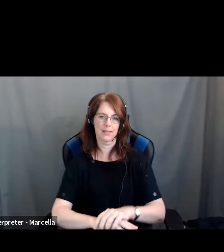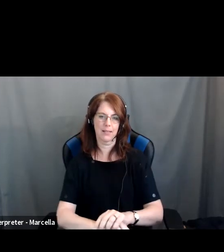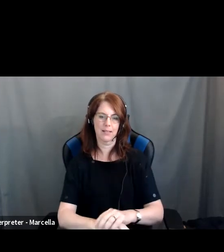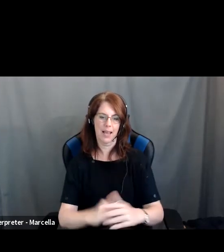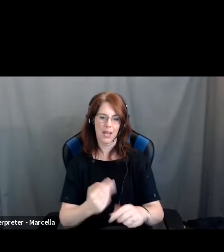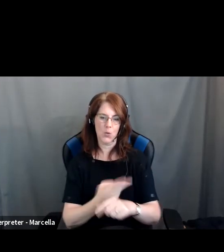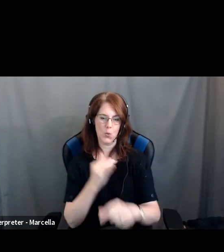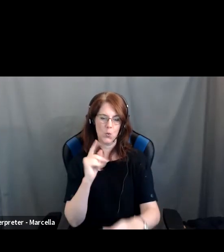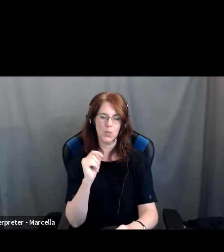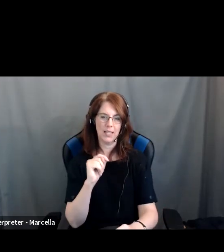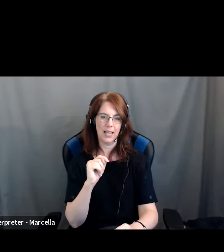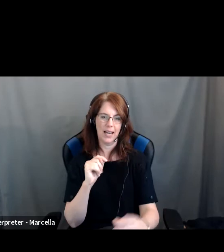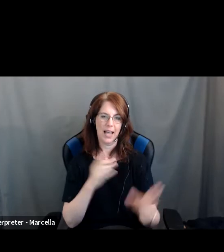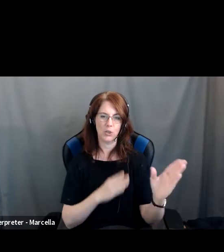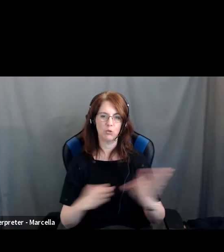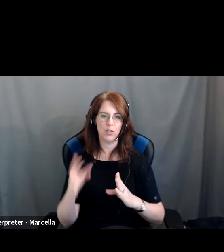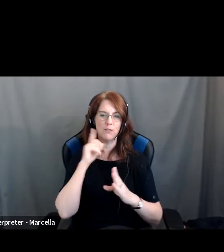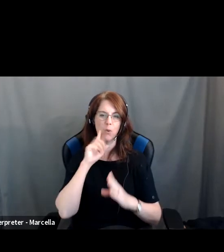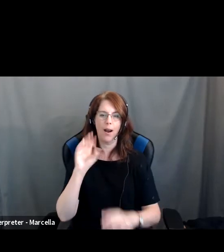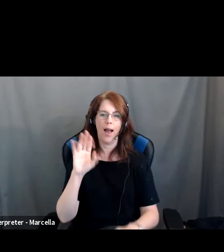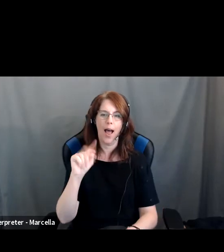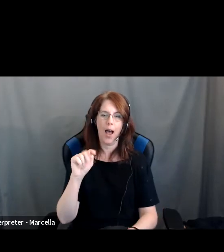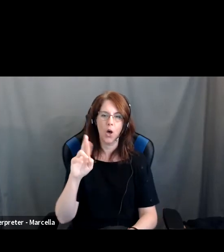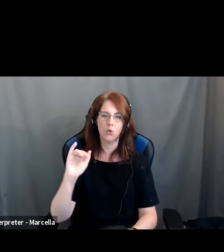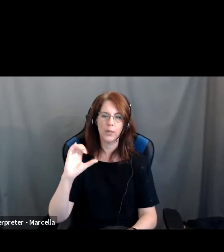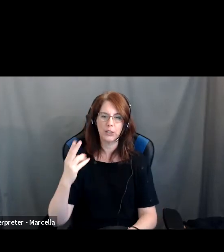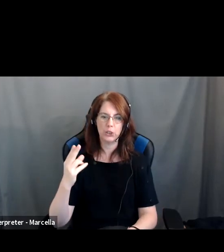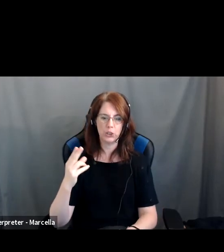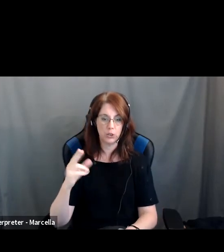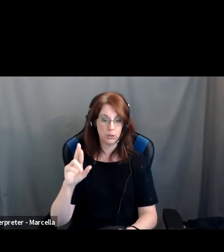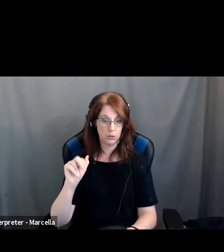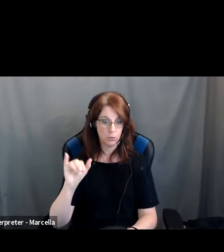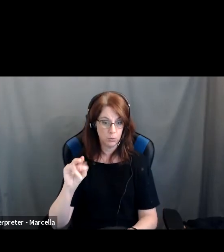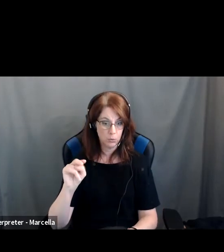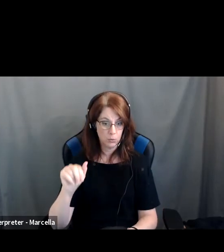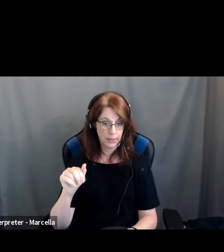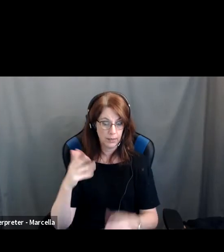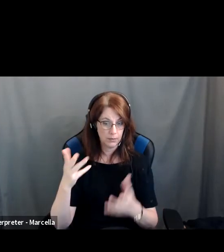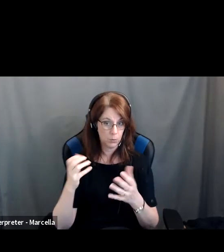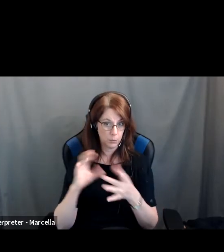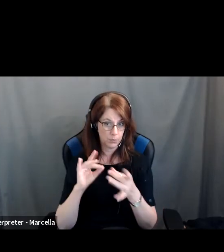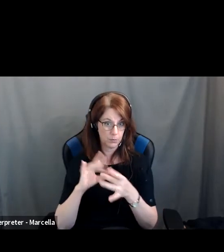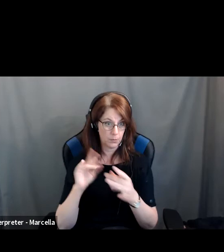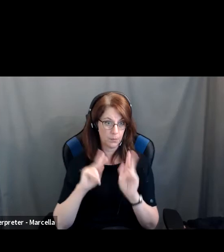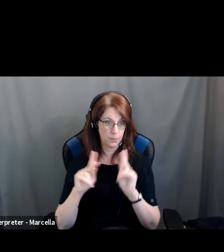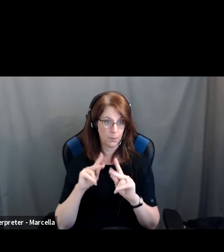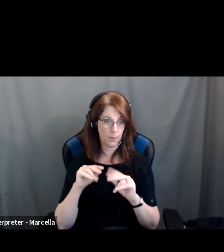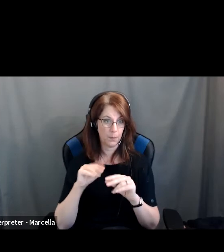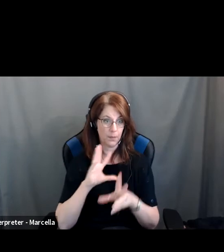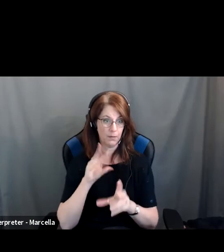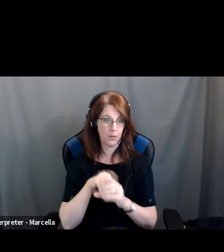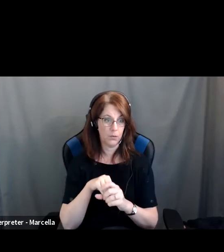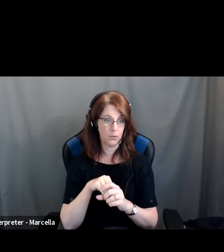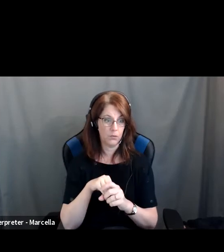use it as a strategy for outreach. Raina, do you want to talk about folks getting involved